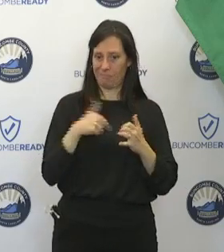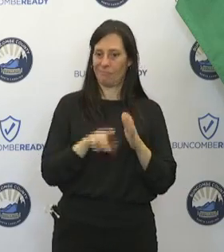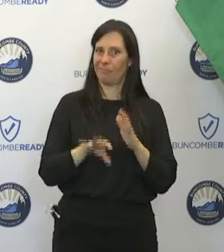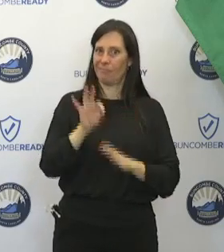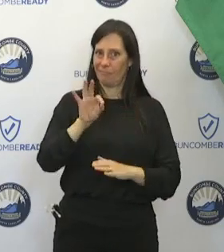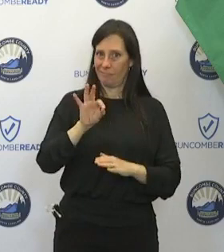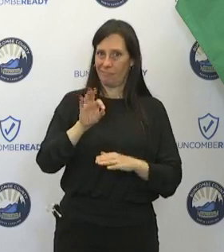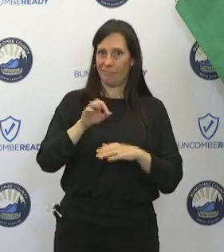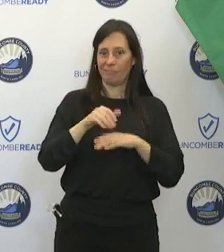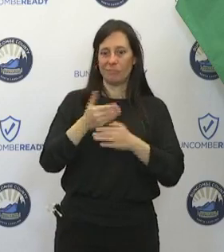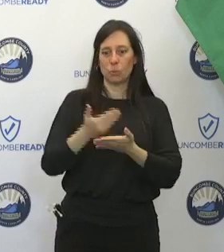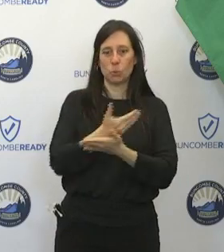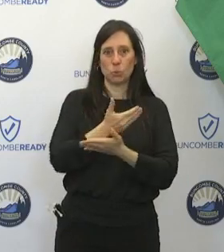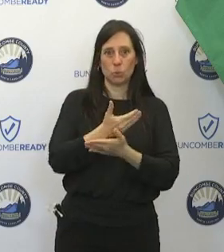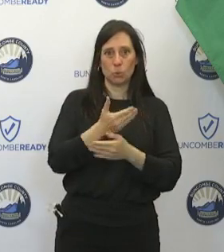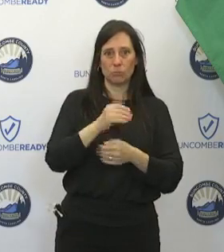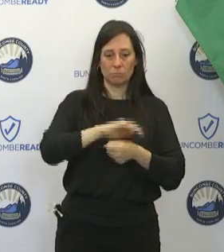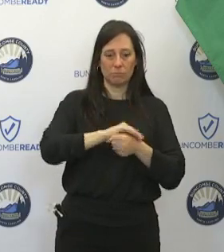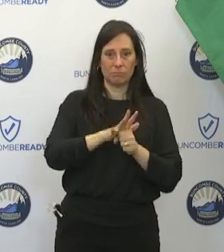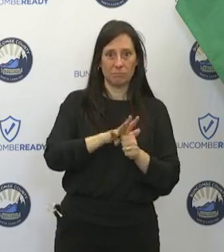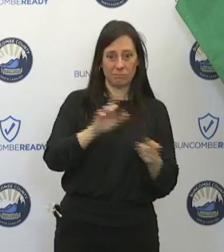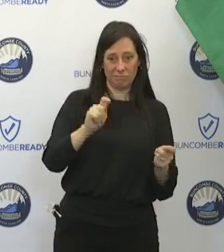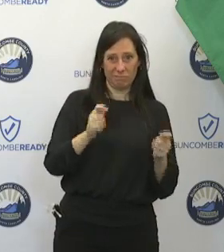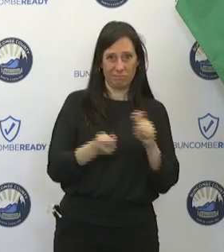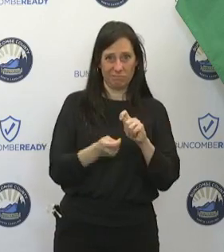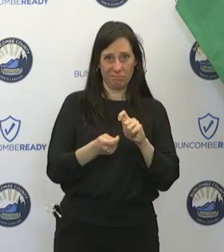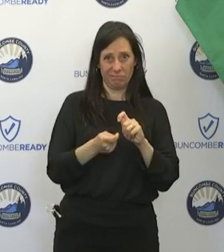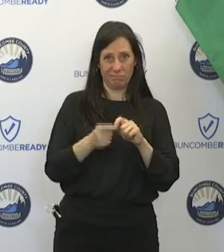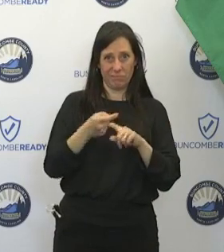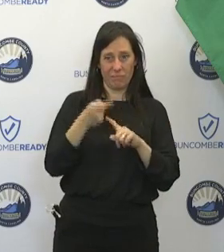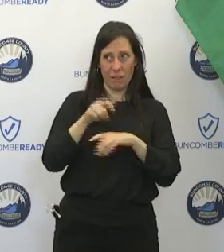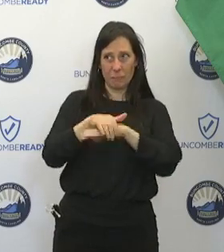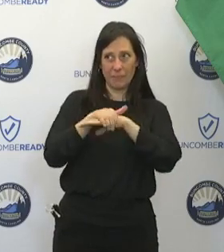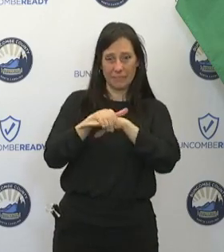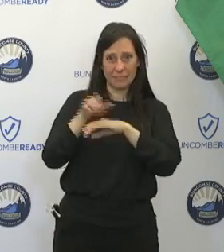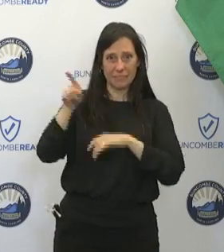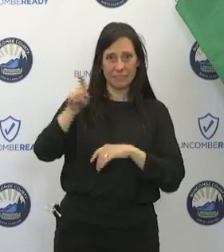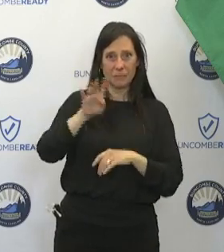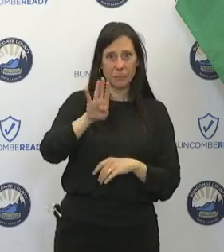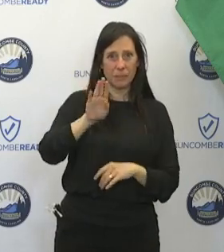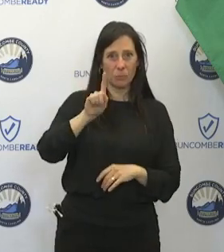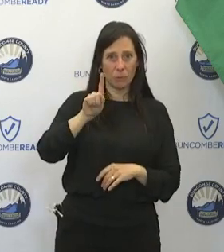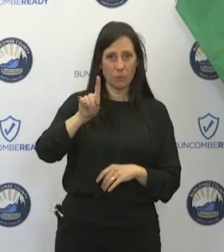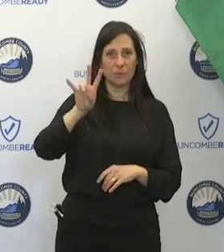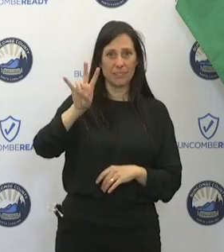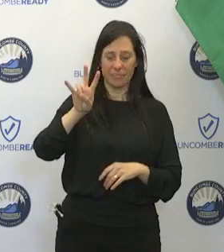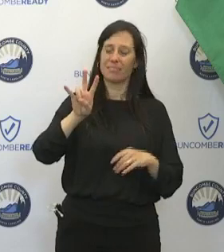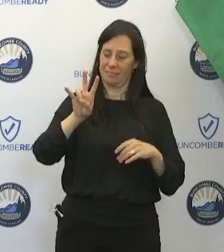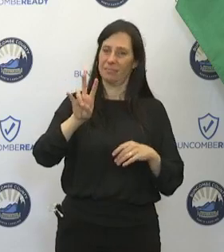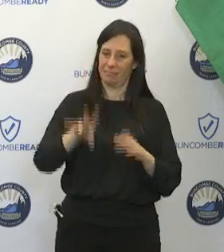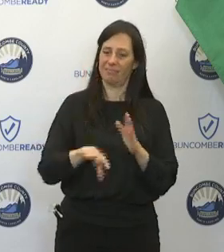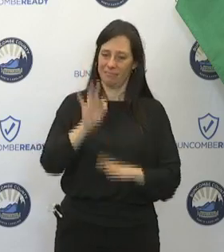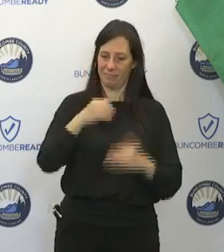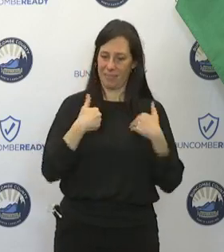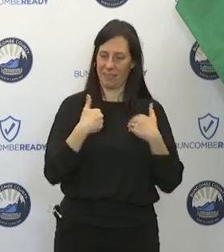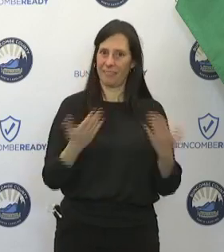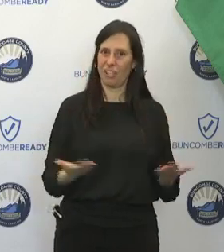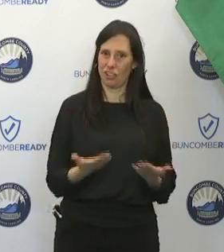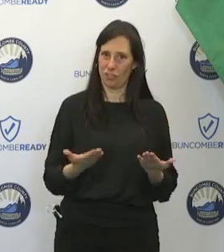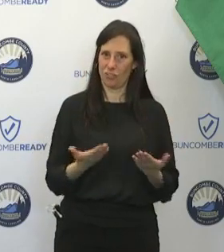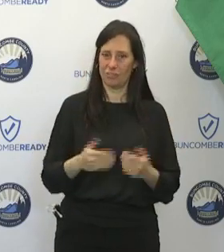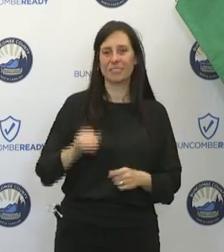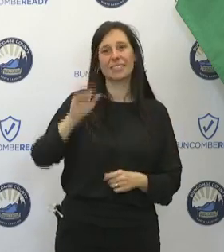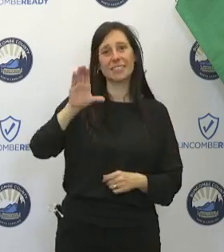is circulating in our community. The Centers for Disease Control and Prevention conducts random